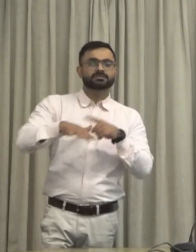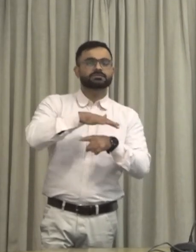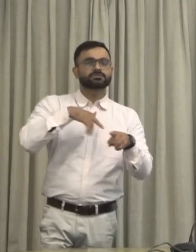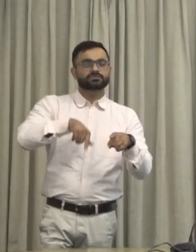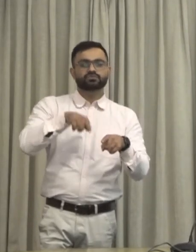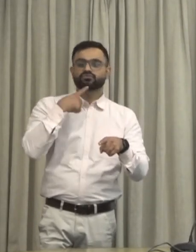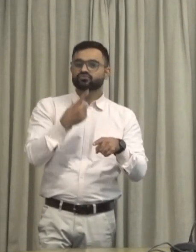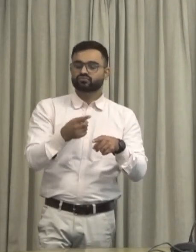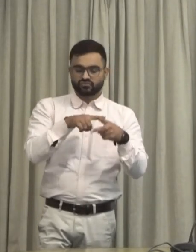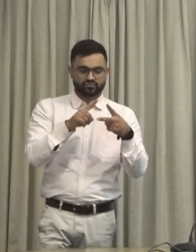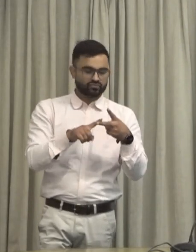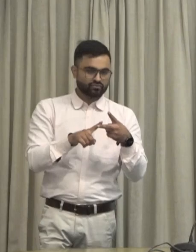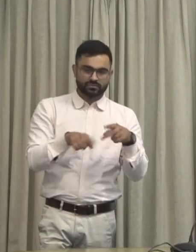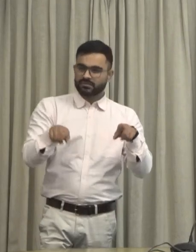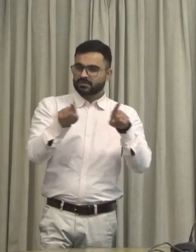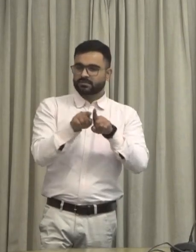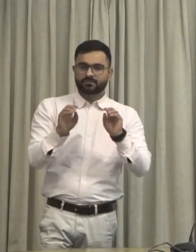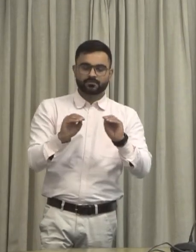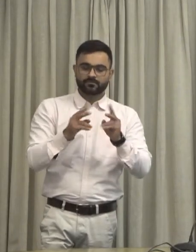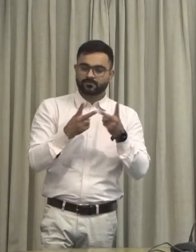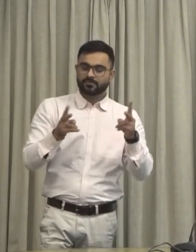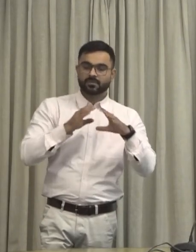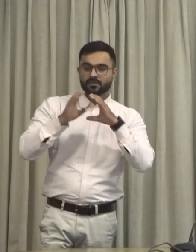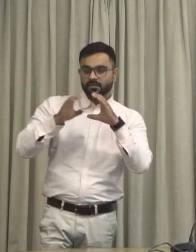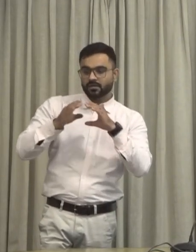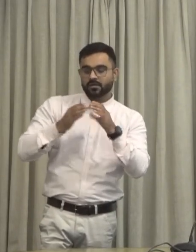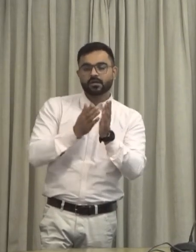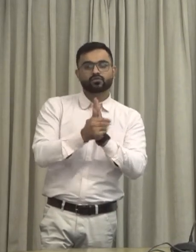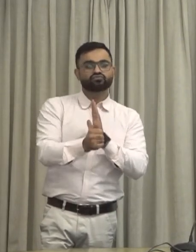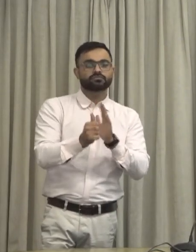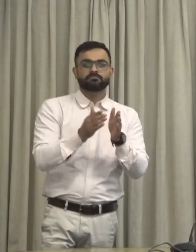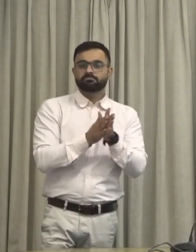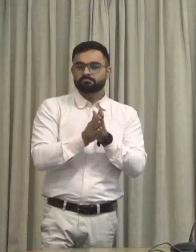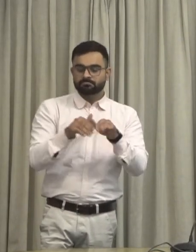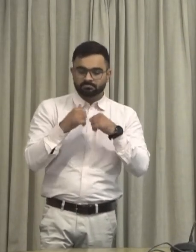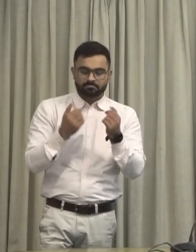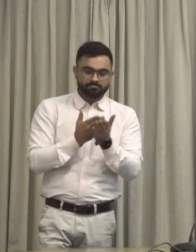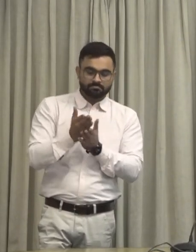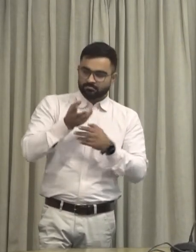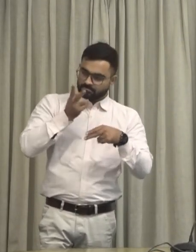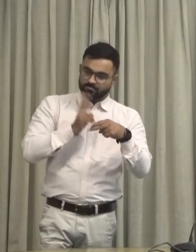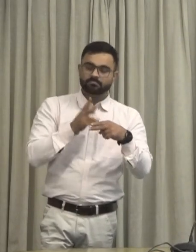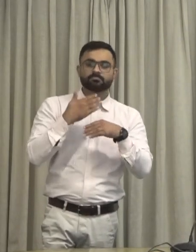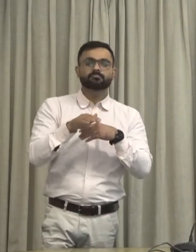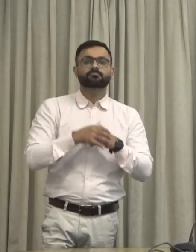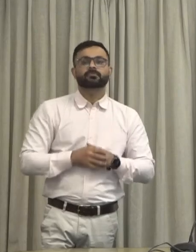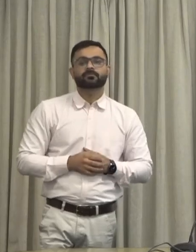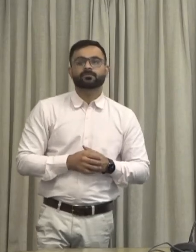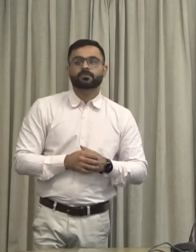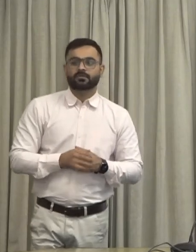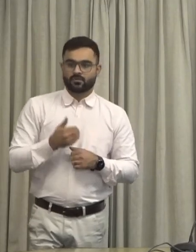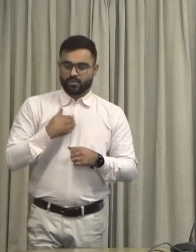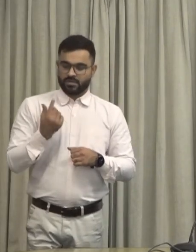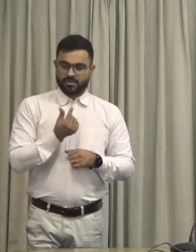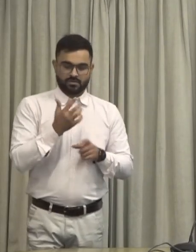circumstances. Not two circumstances will be similar, but communication skills and compassion will always remain the same. And when we